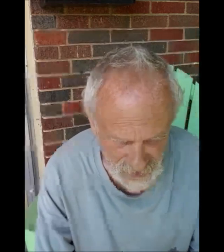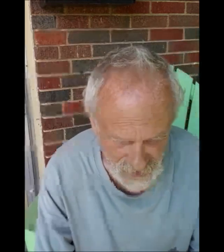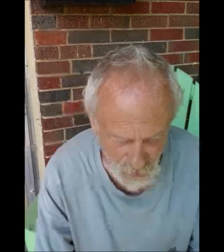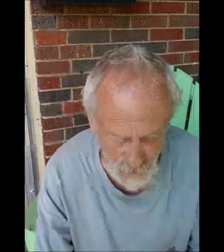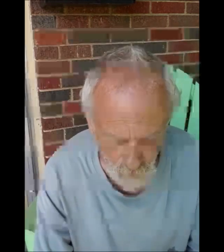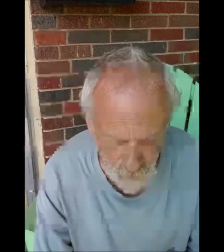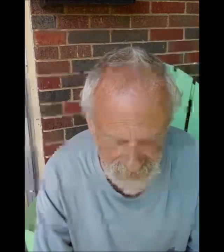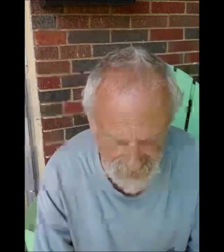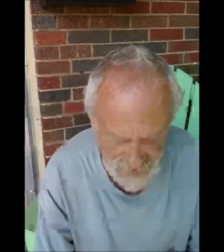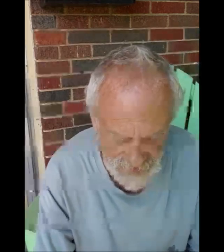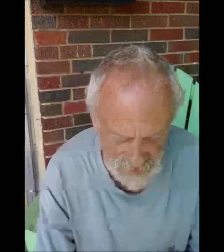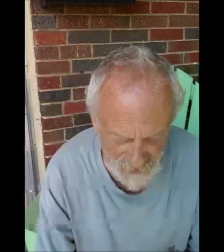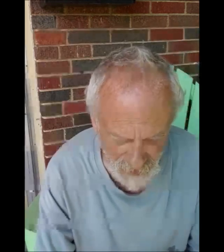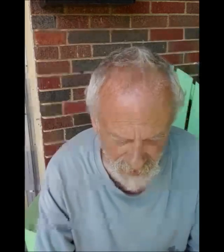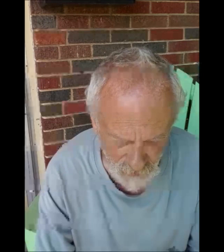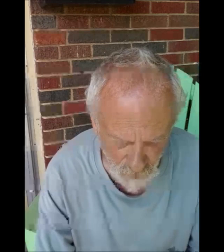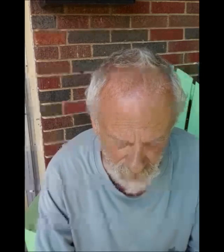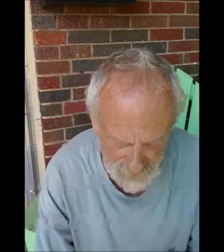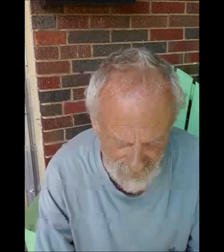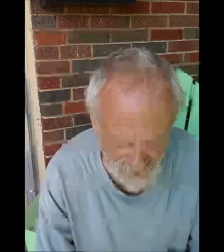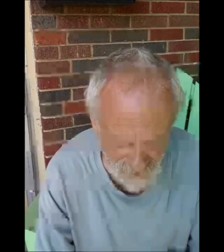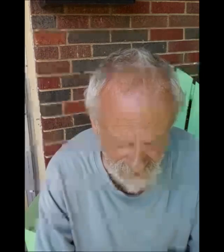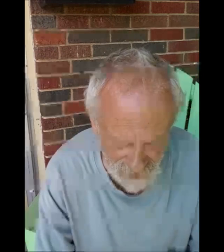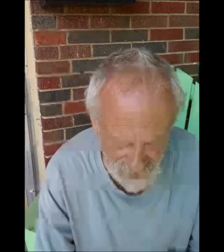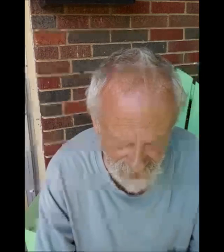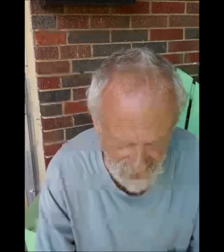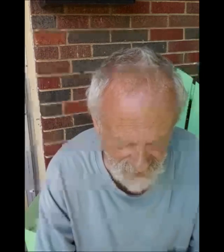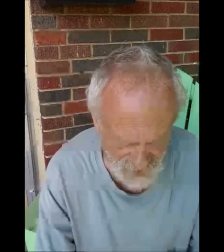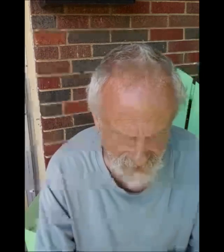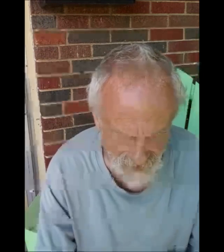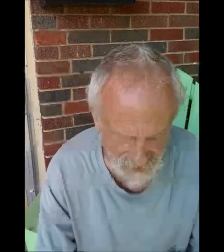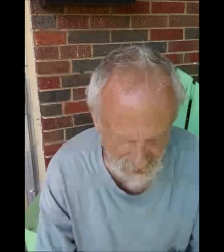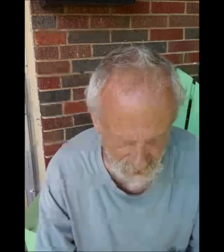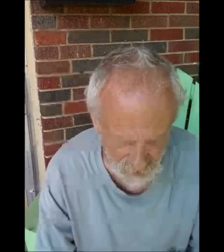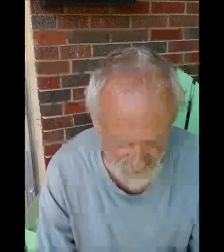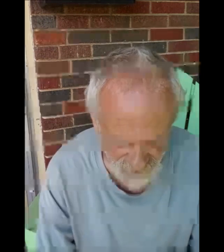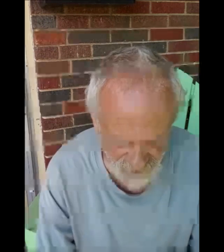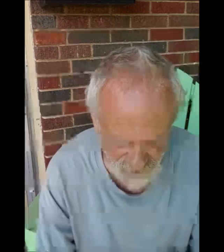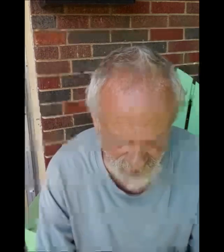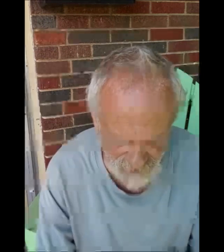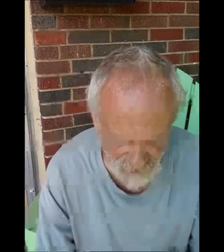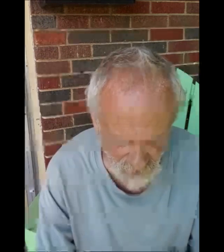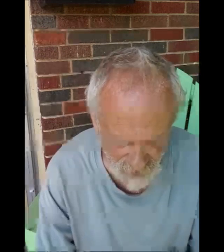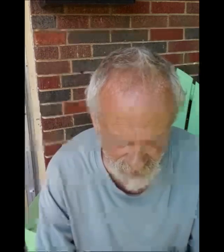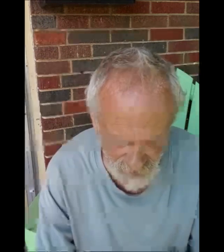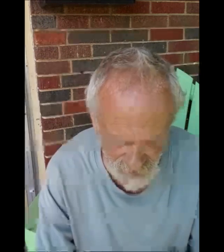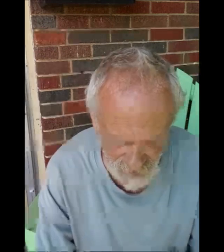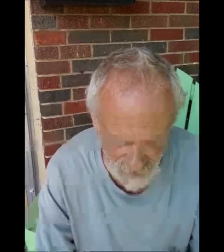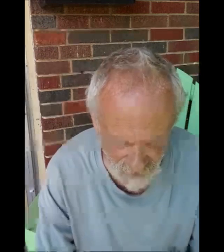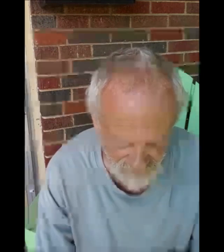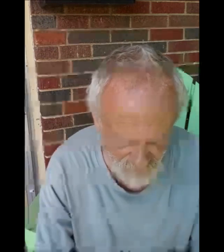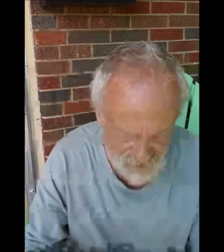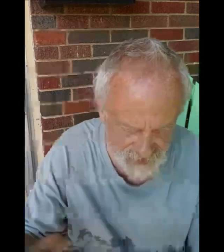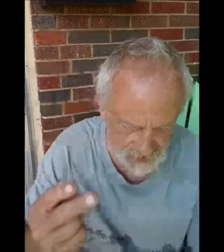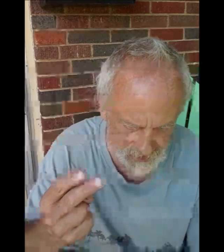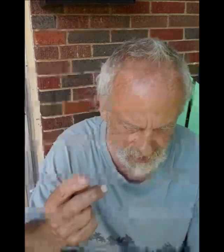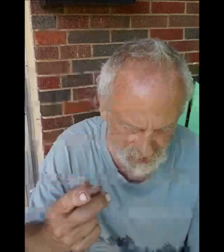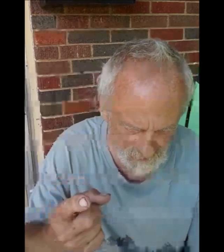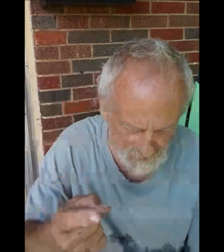So, one sign for white man in the Indian language is made by drawing the first